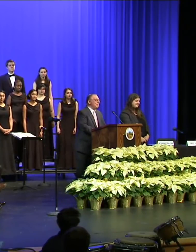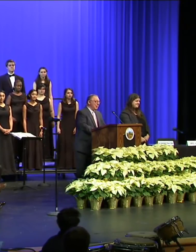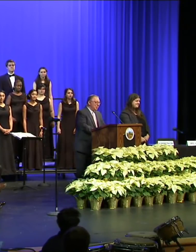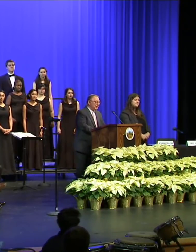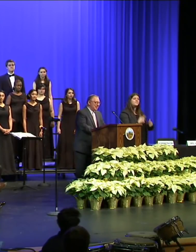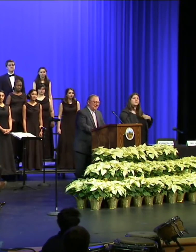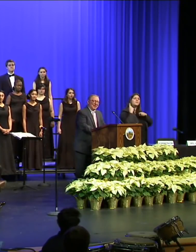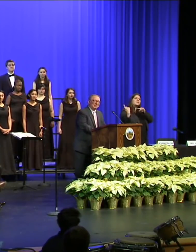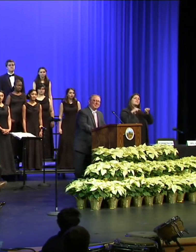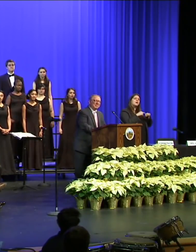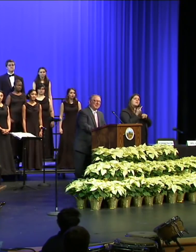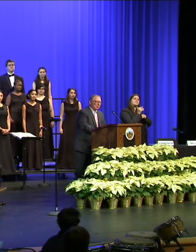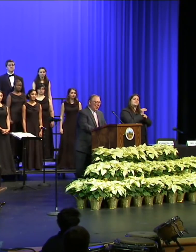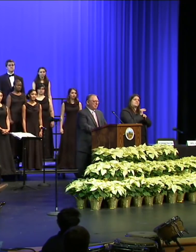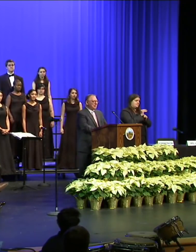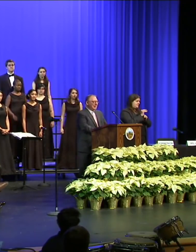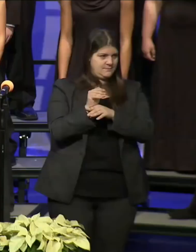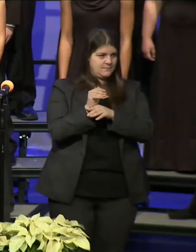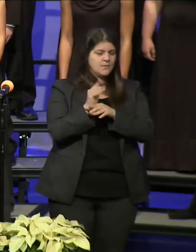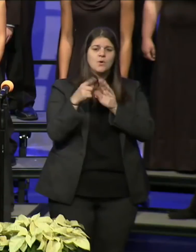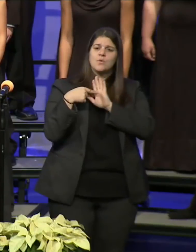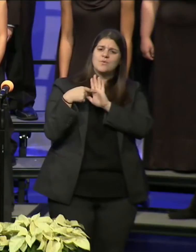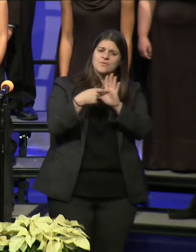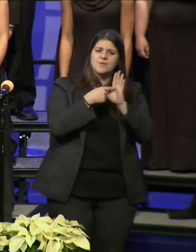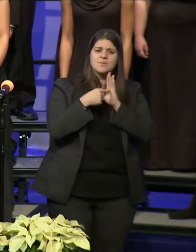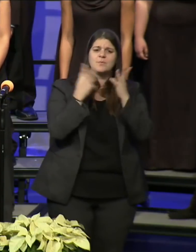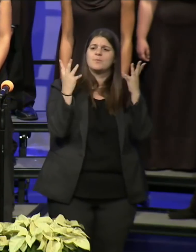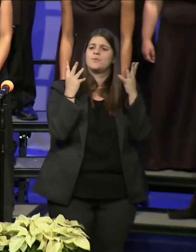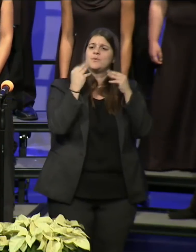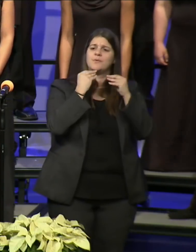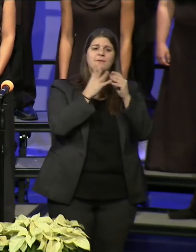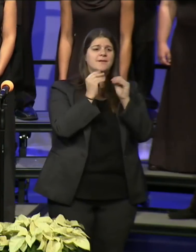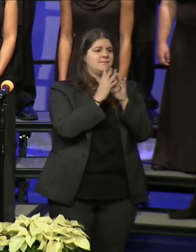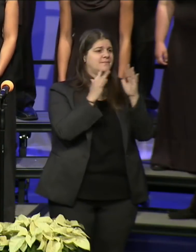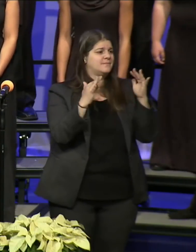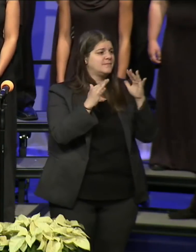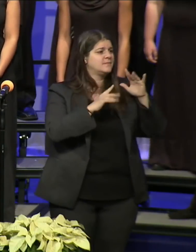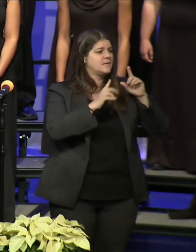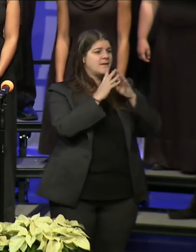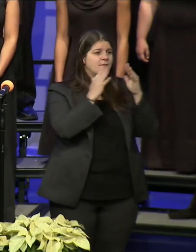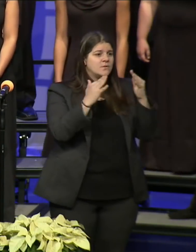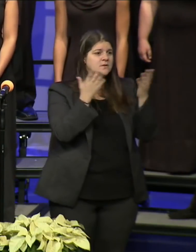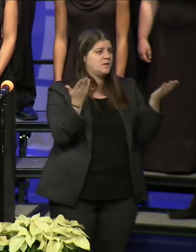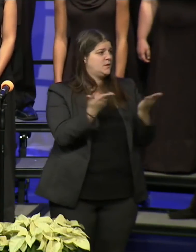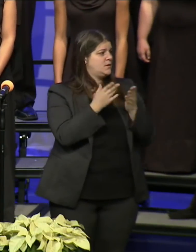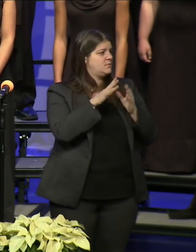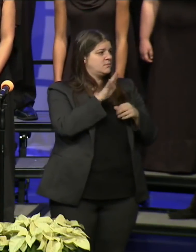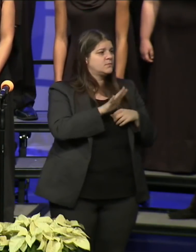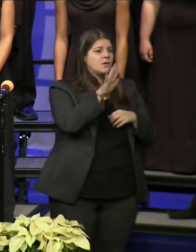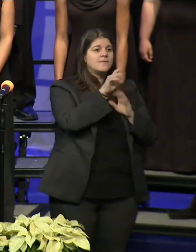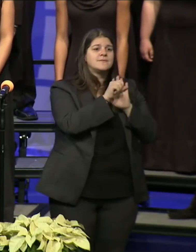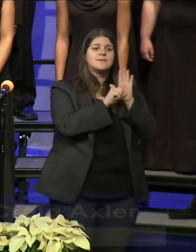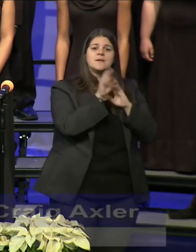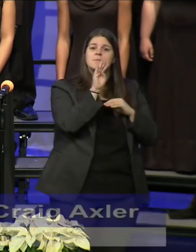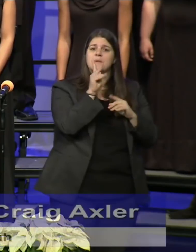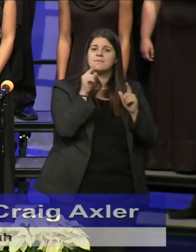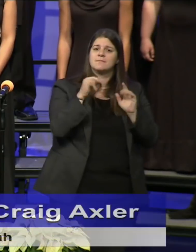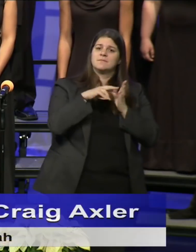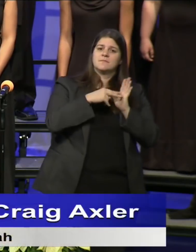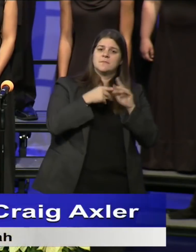We come here this evening representing the beautiful and varied tapestry that is our beloved Howard County